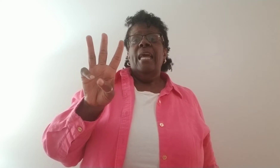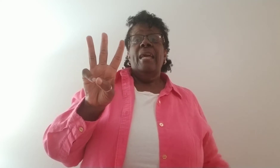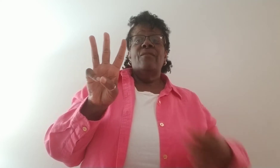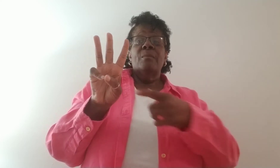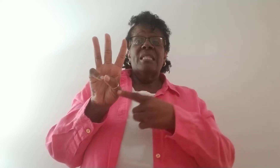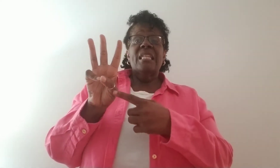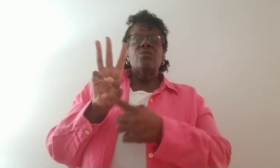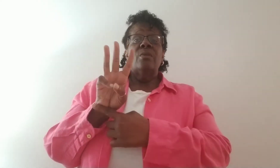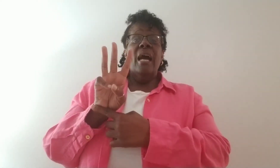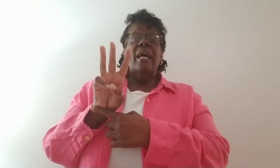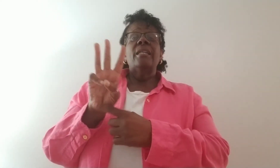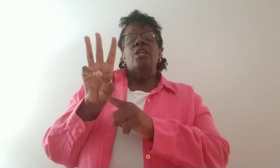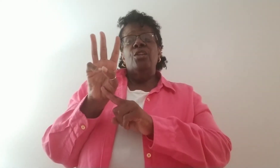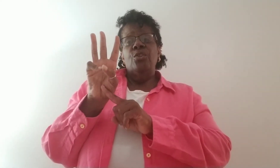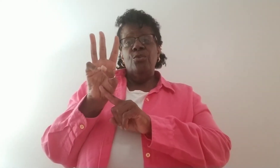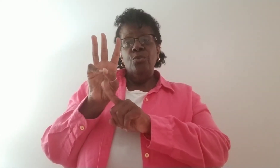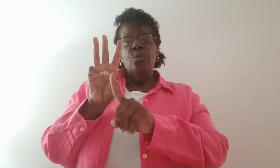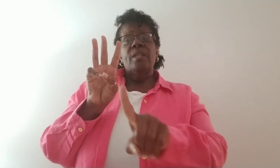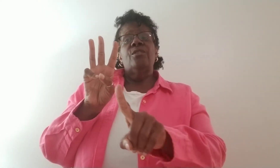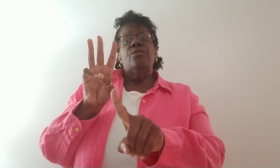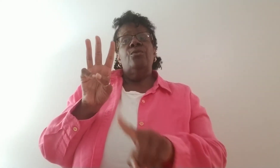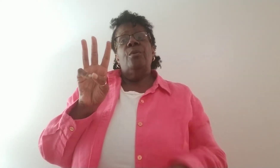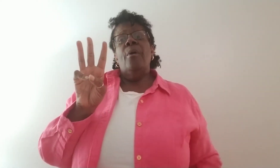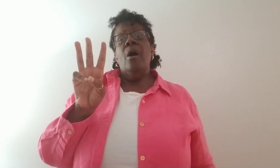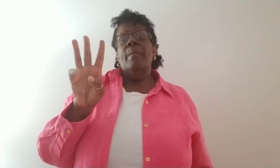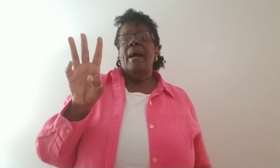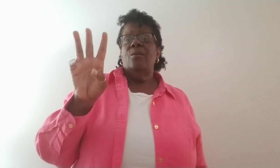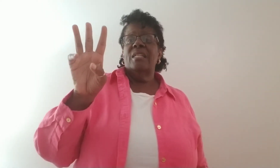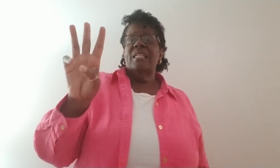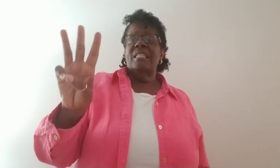And from 6 through 9, you do want to do your palm out.